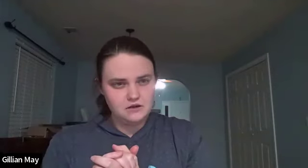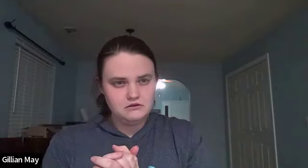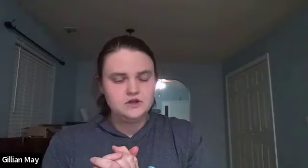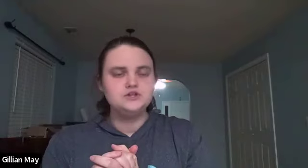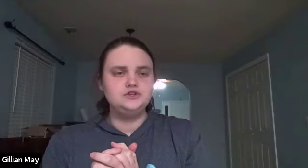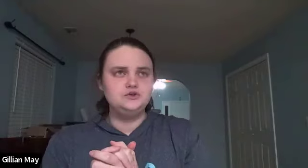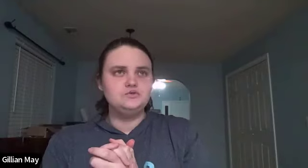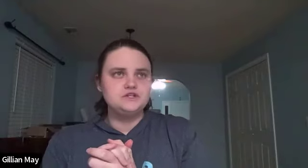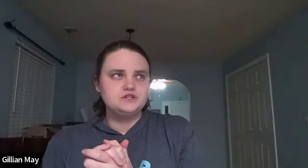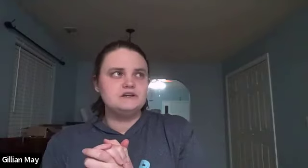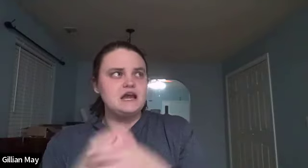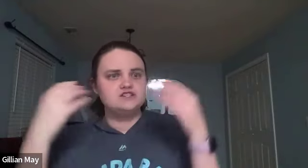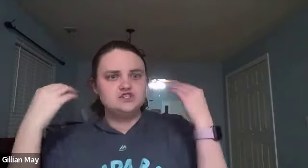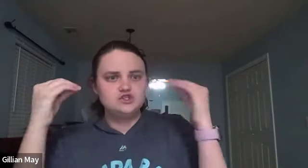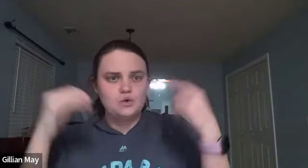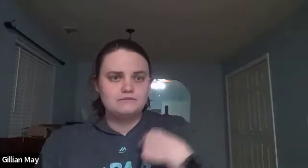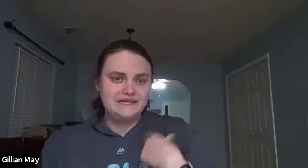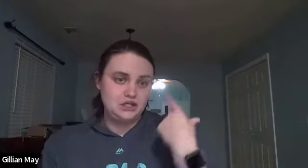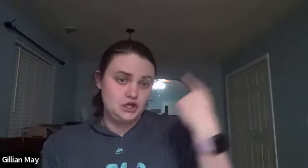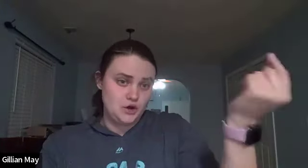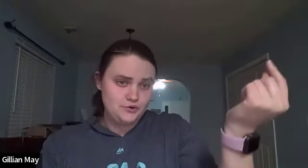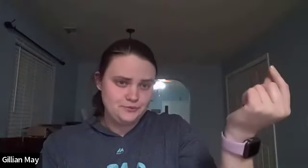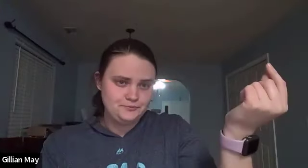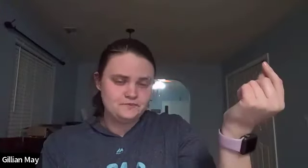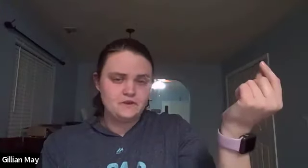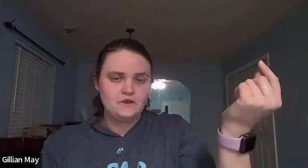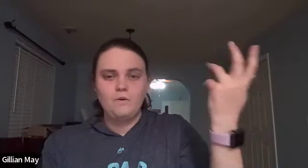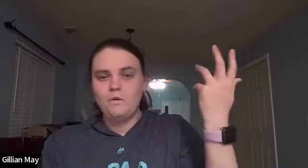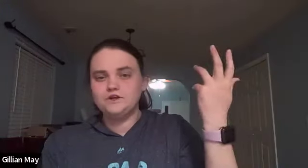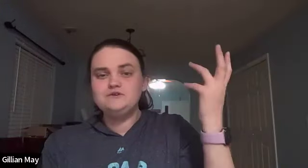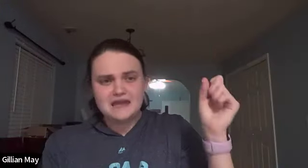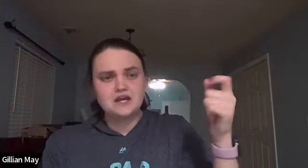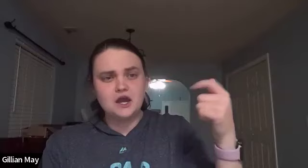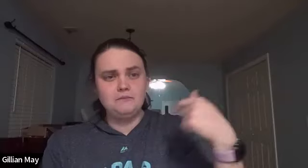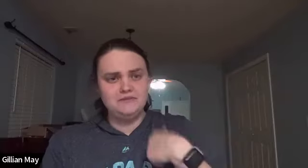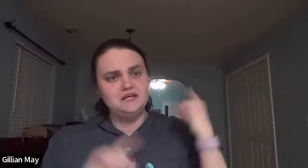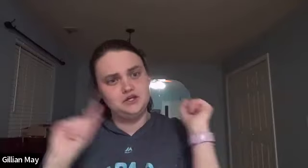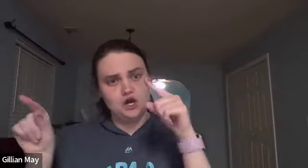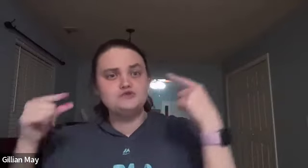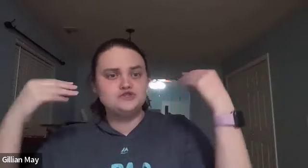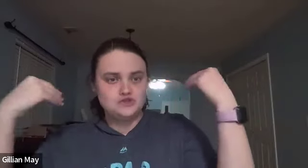ASL, you would do it as store me go. Or you can go me go